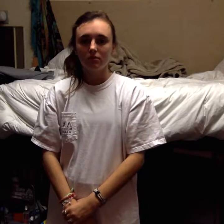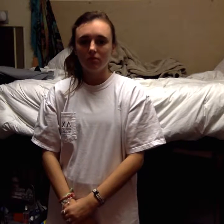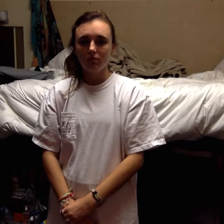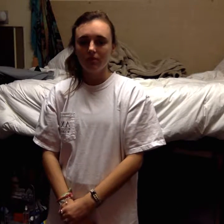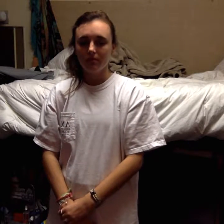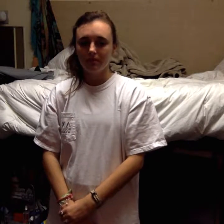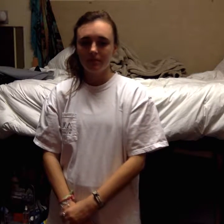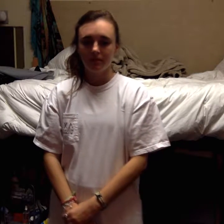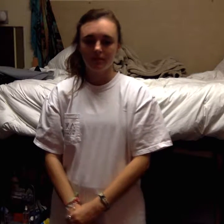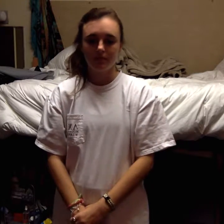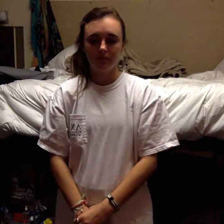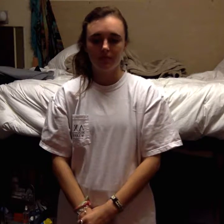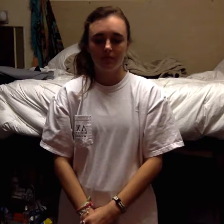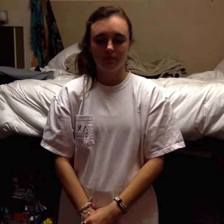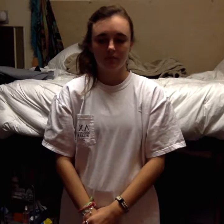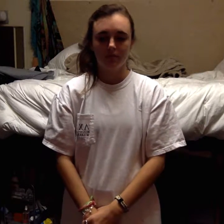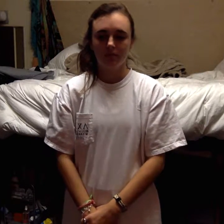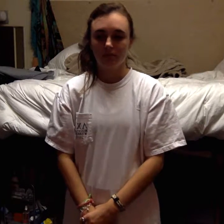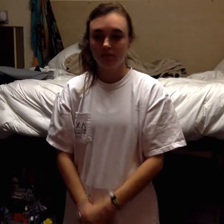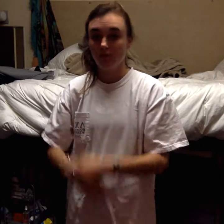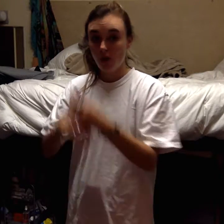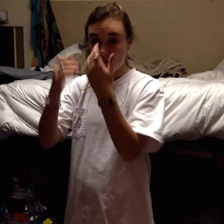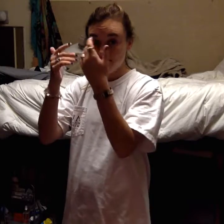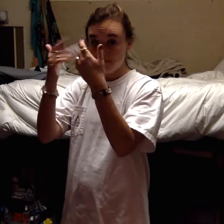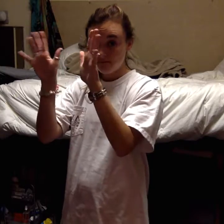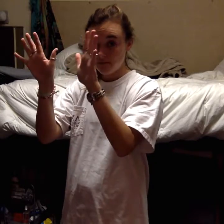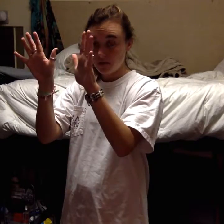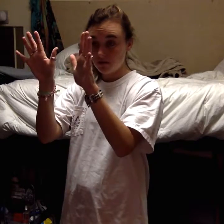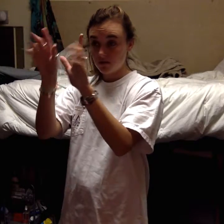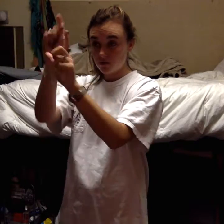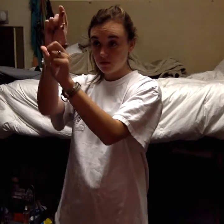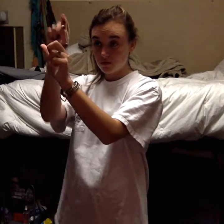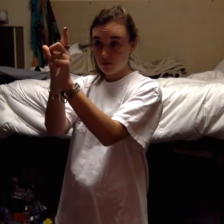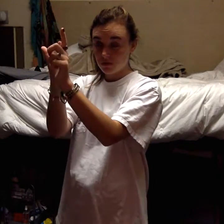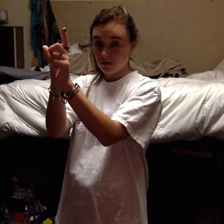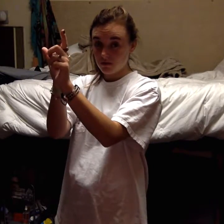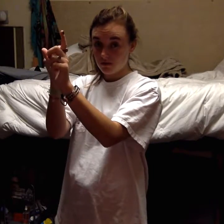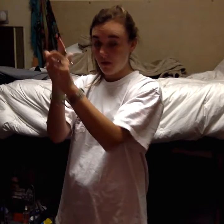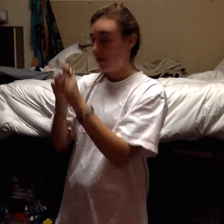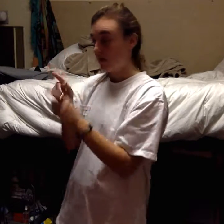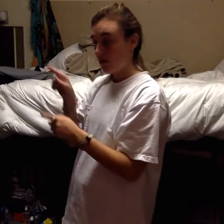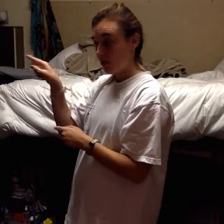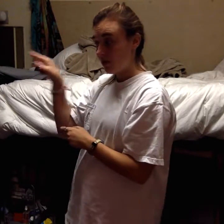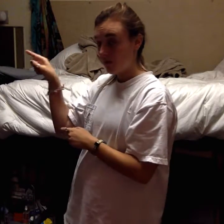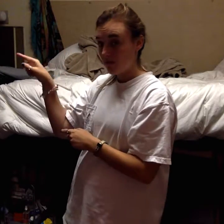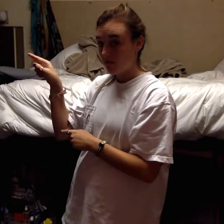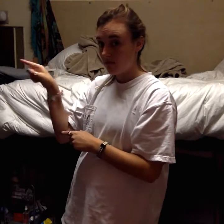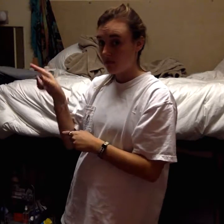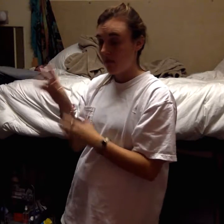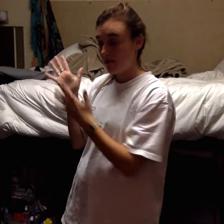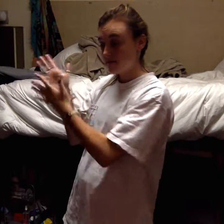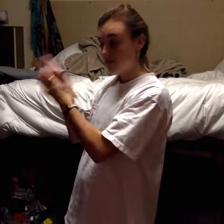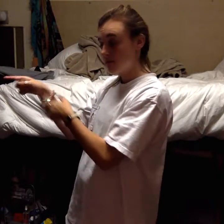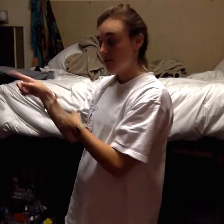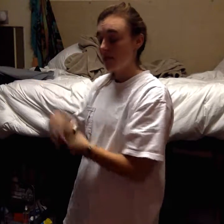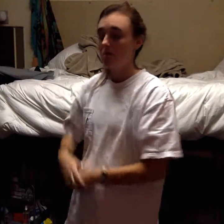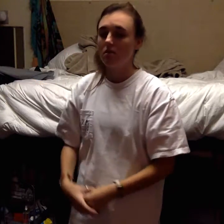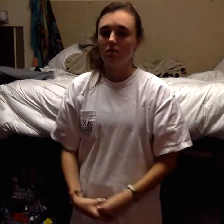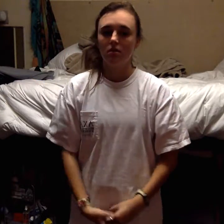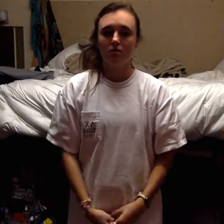And notice I have stopped there, okay? Don't do any more than that. As soon as you get your triangle,